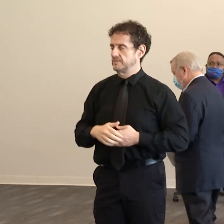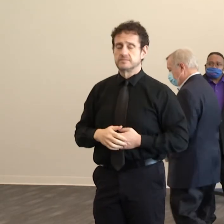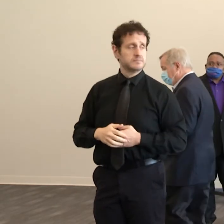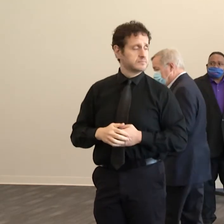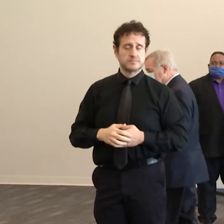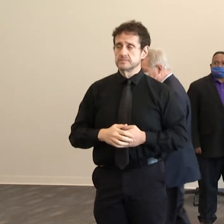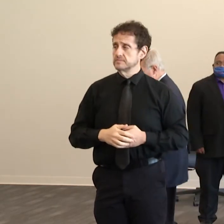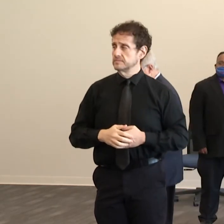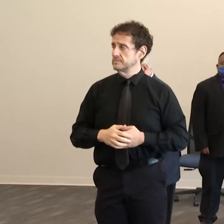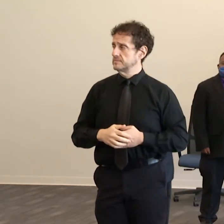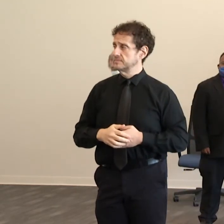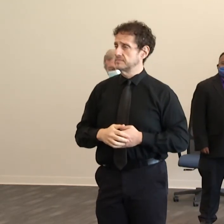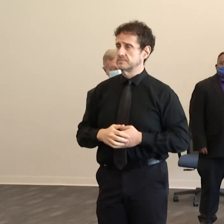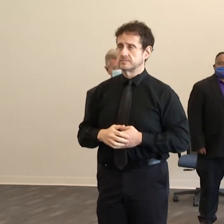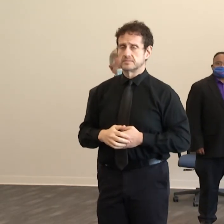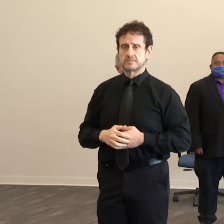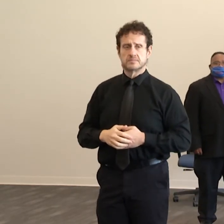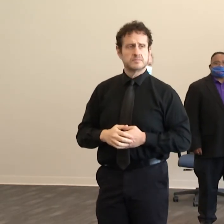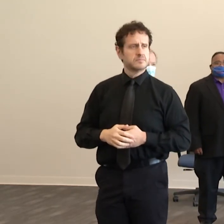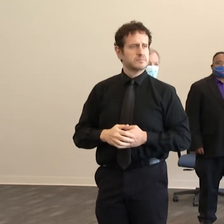All right. Oh, Charlie?